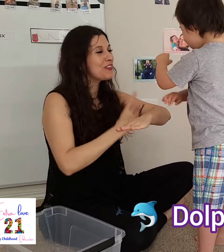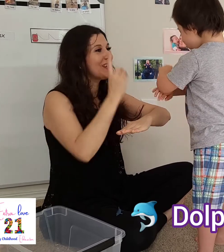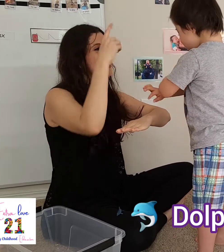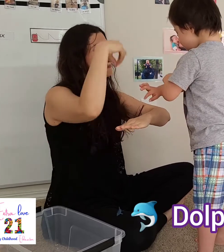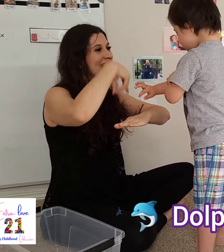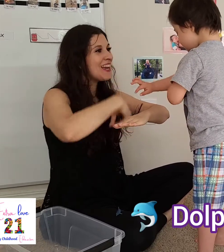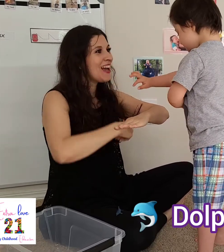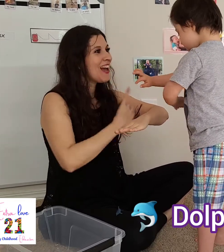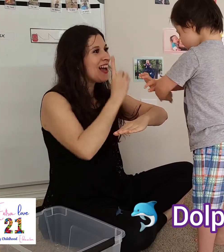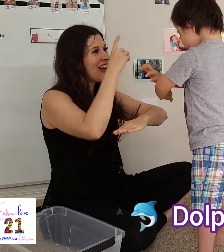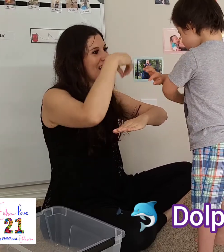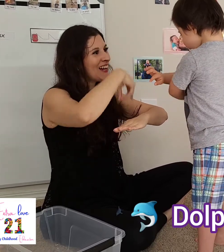Yeah.